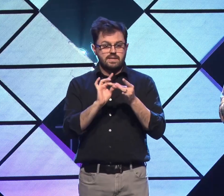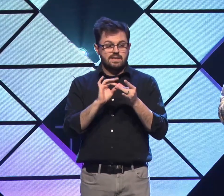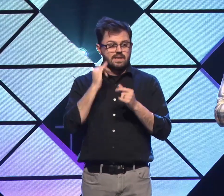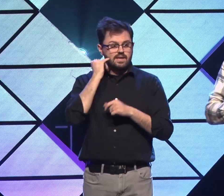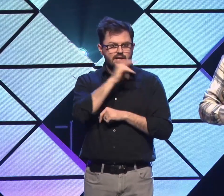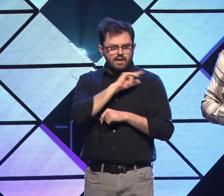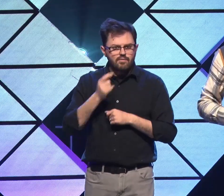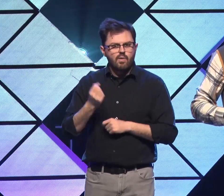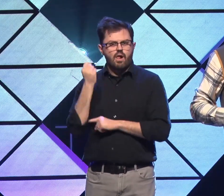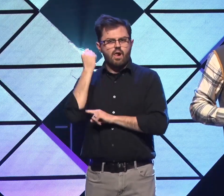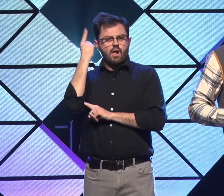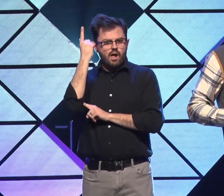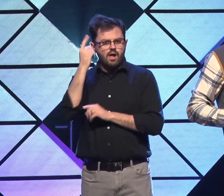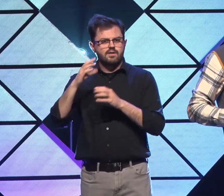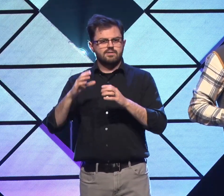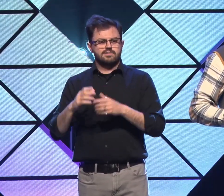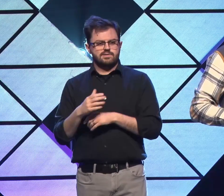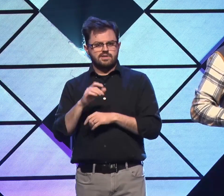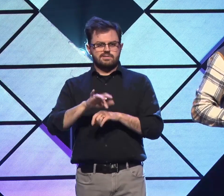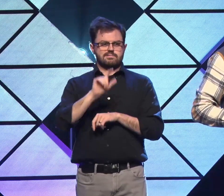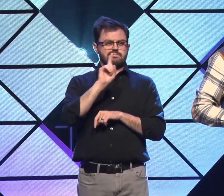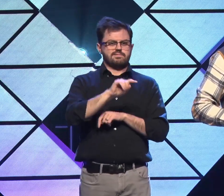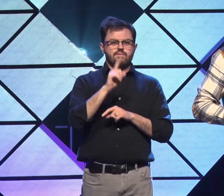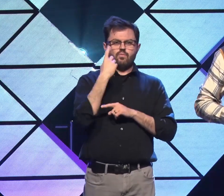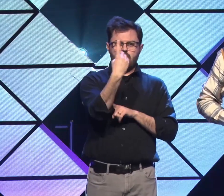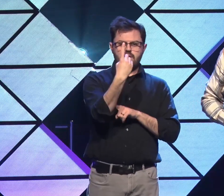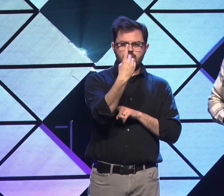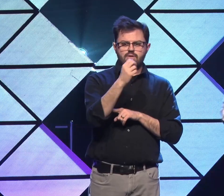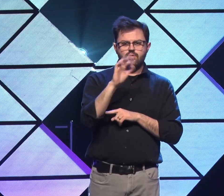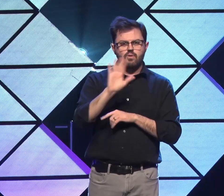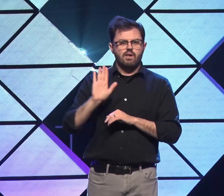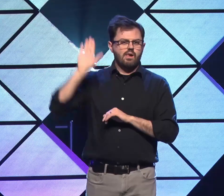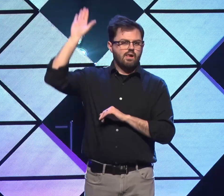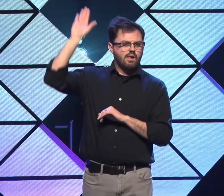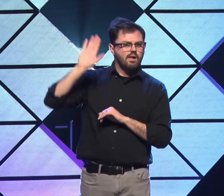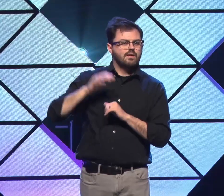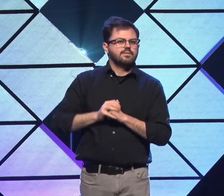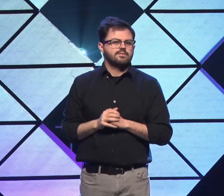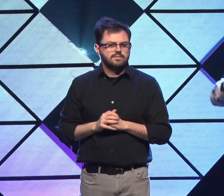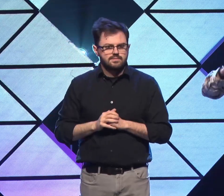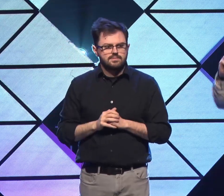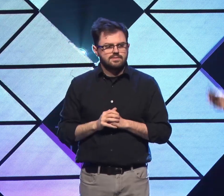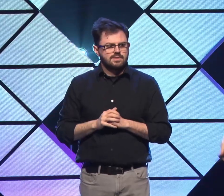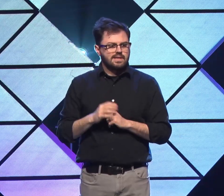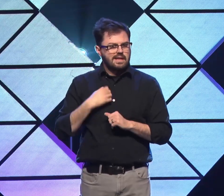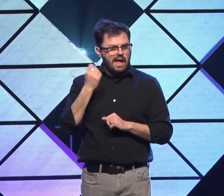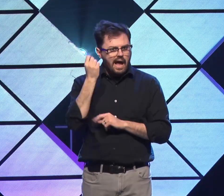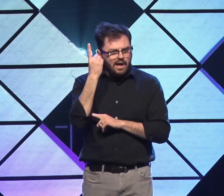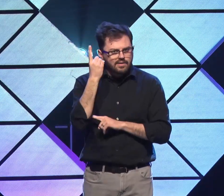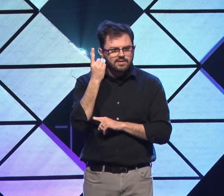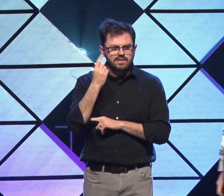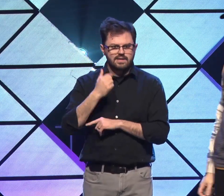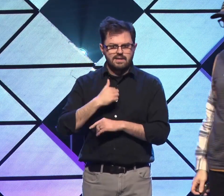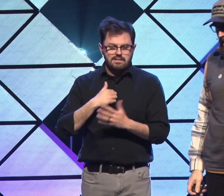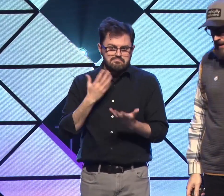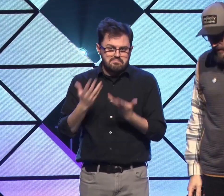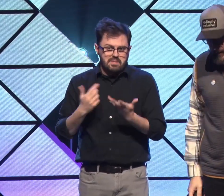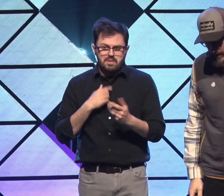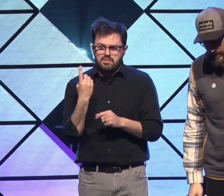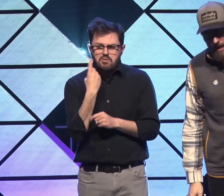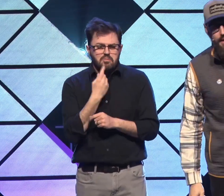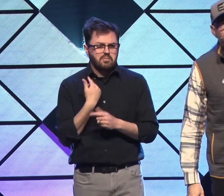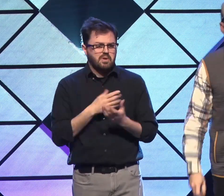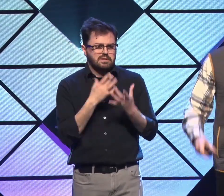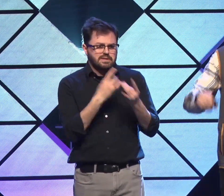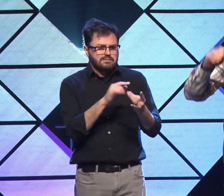1 in the chat or raise your hand up and wave at me if you're with me, okay? All right, good. I understand that I might be the only person interested in this topic in here right now.